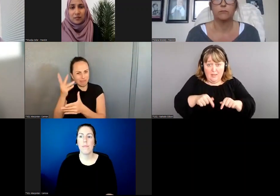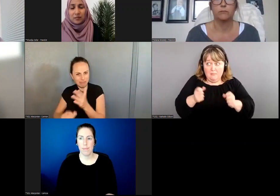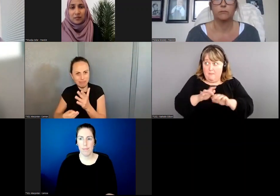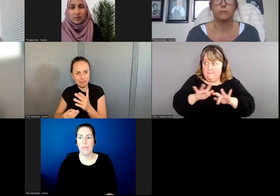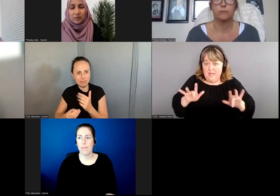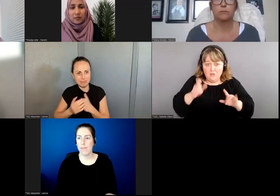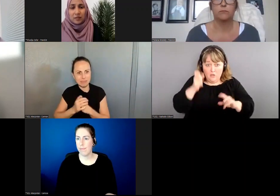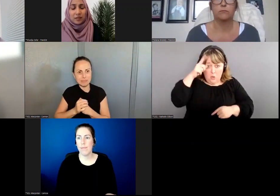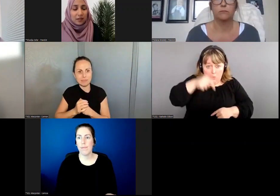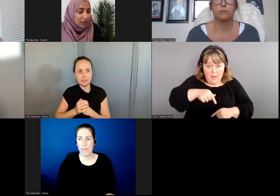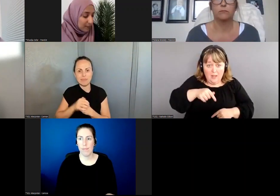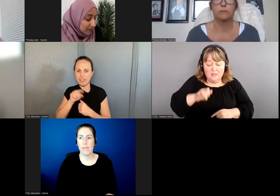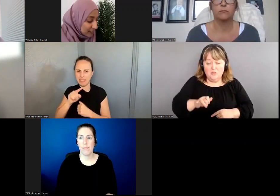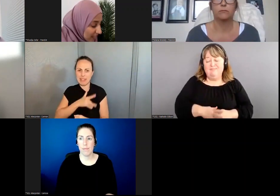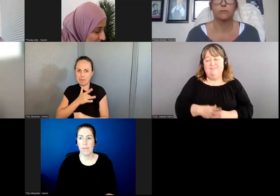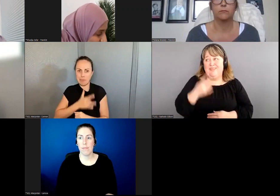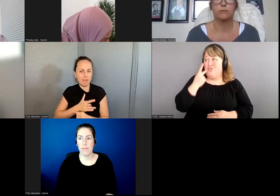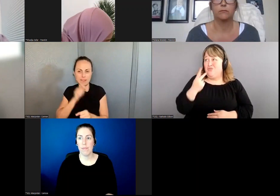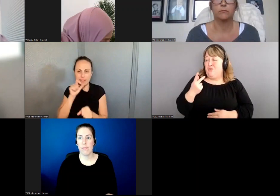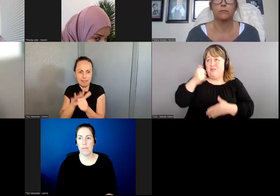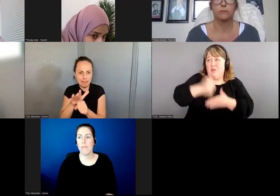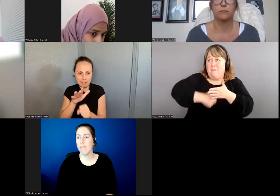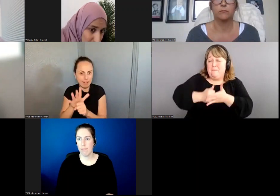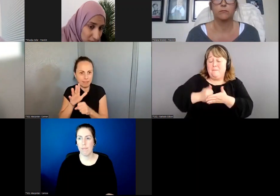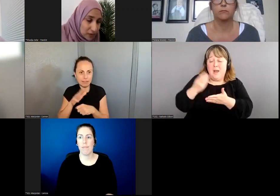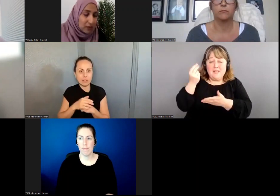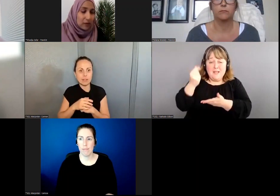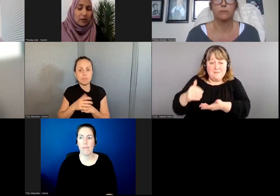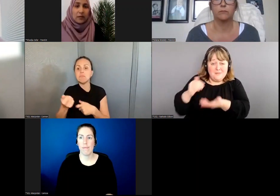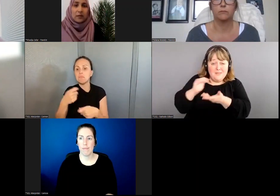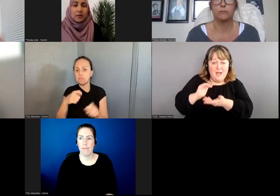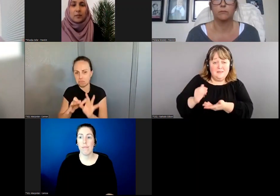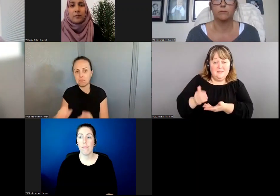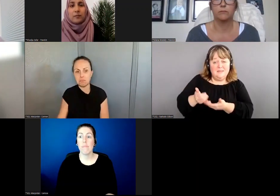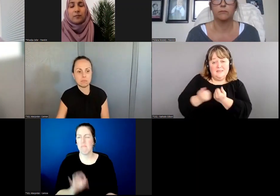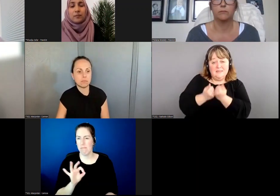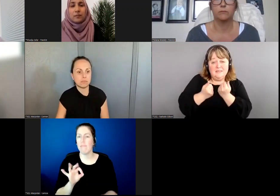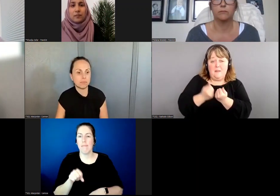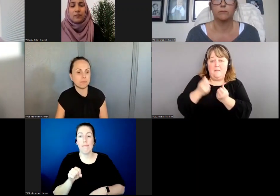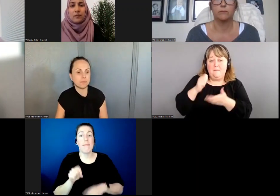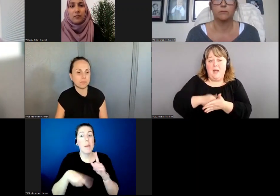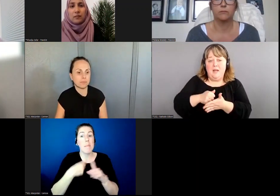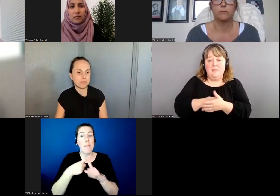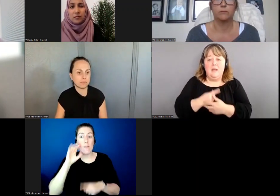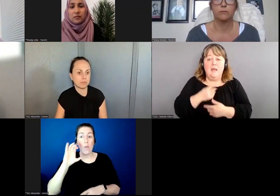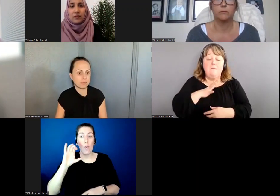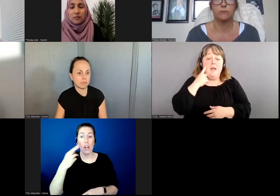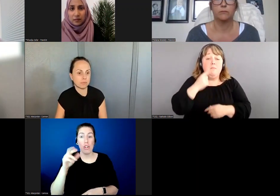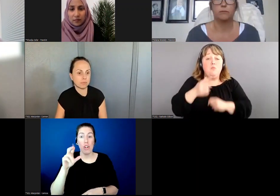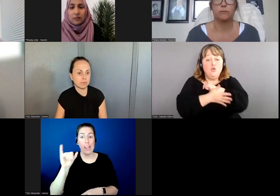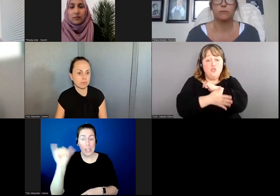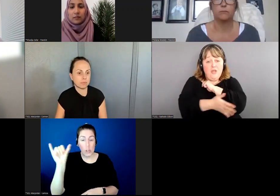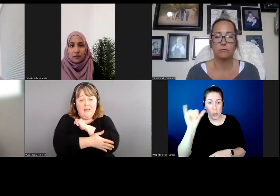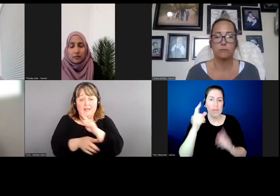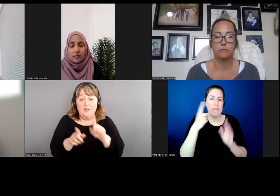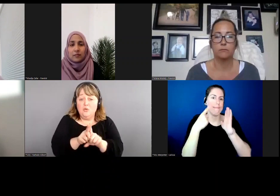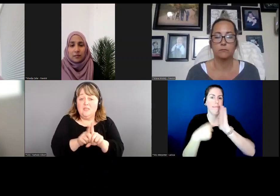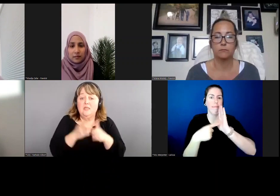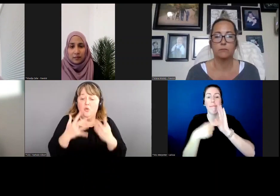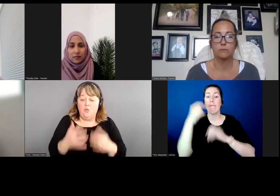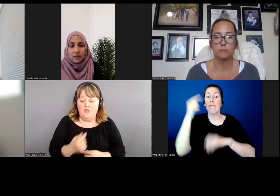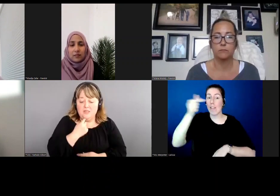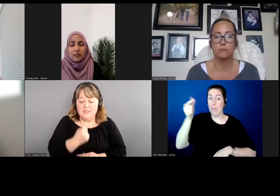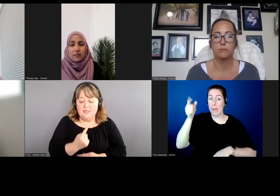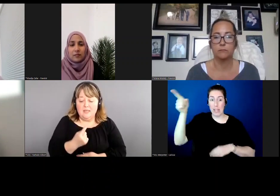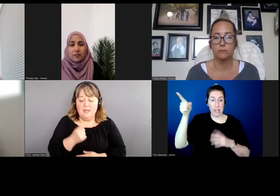in this province. That's about that concerning. And for charity, just like we said, everybody, when the government is not doing their